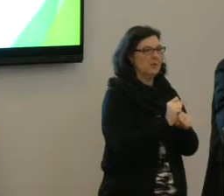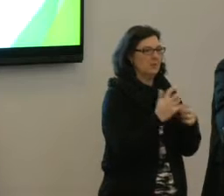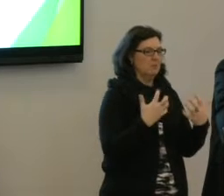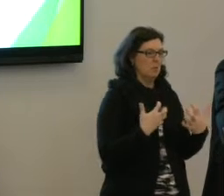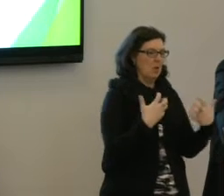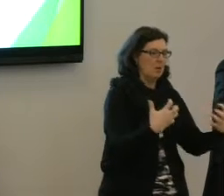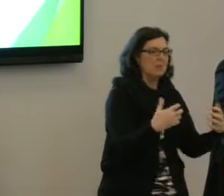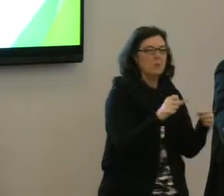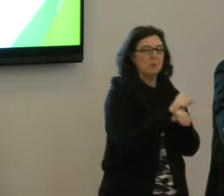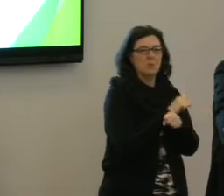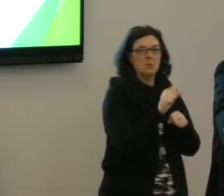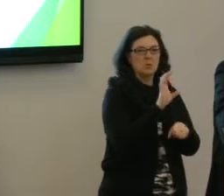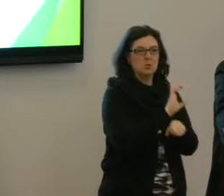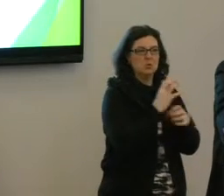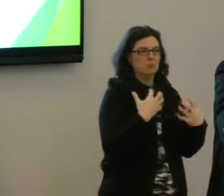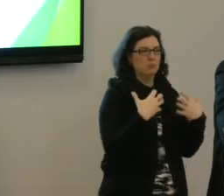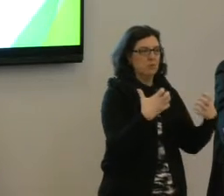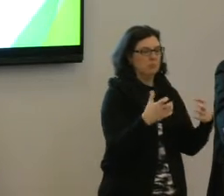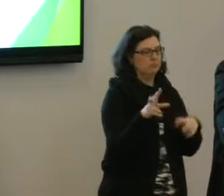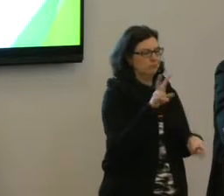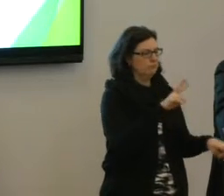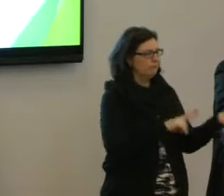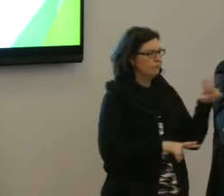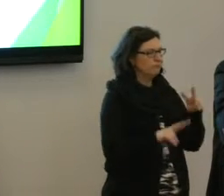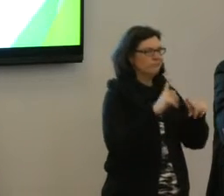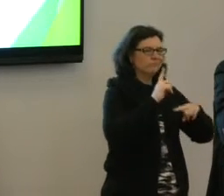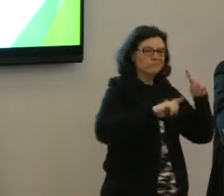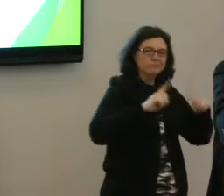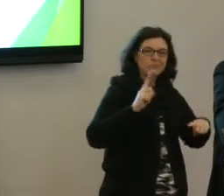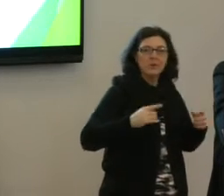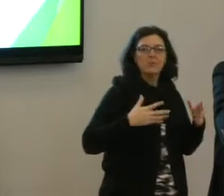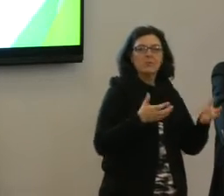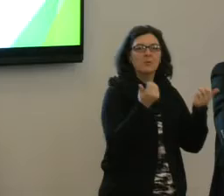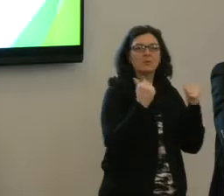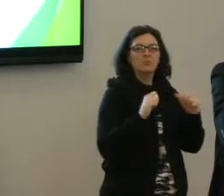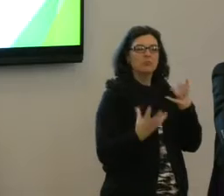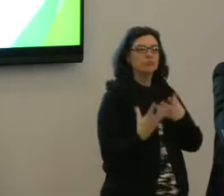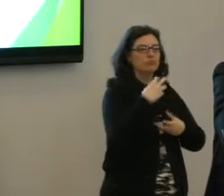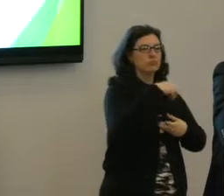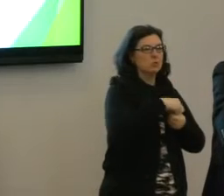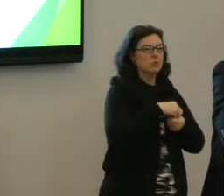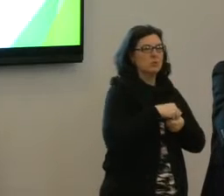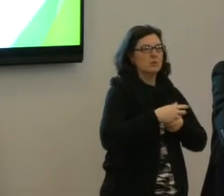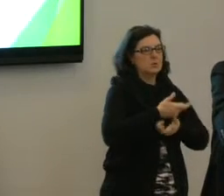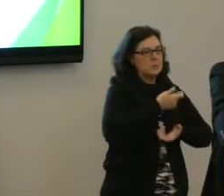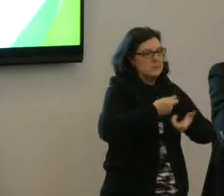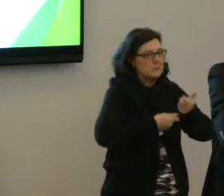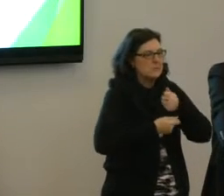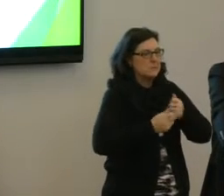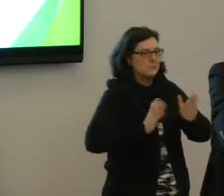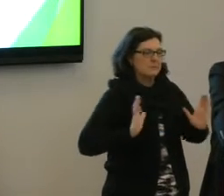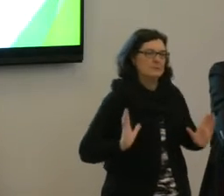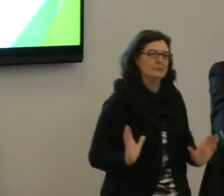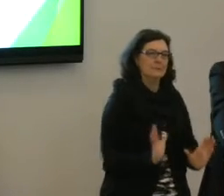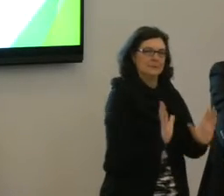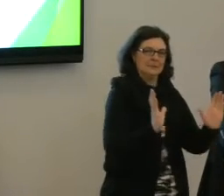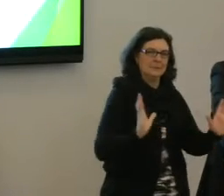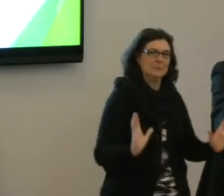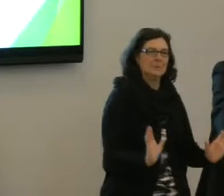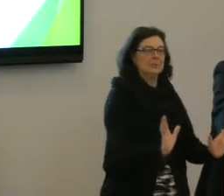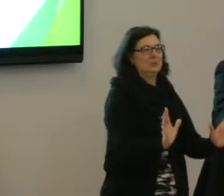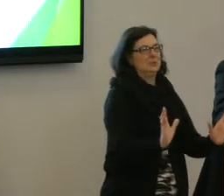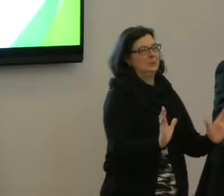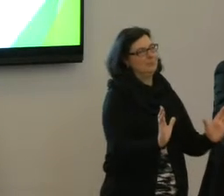congregations and work with congregations and looking at all kinds of ways to try to encourage, entice, push,